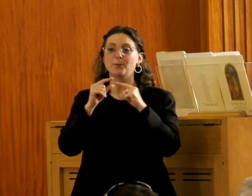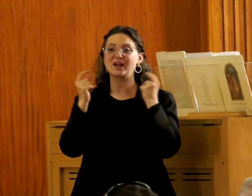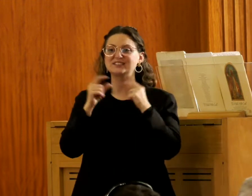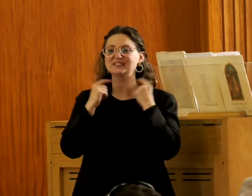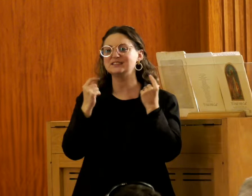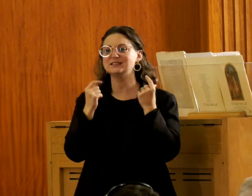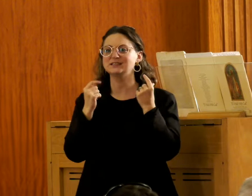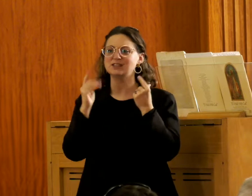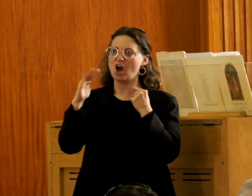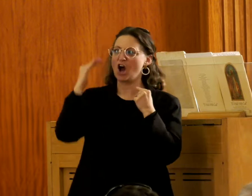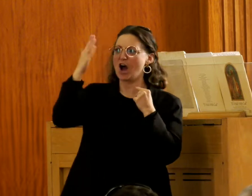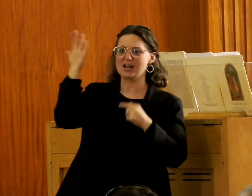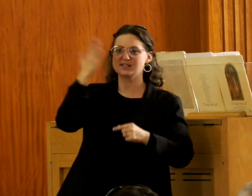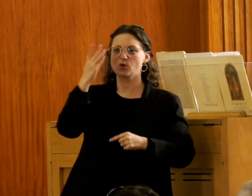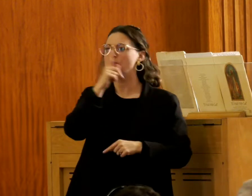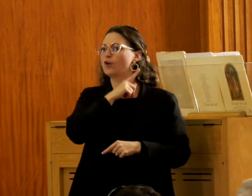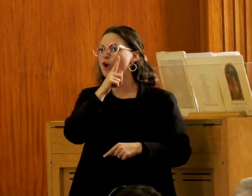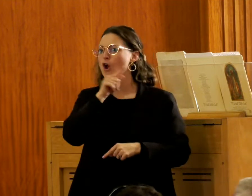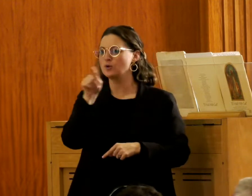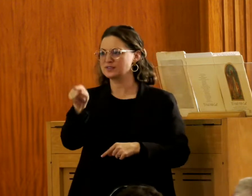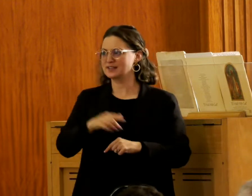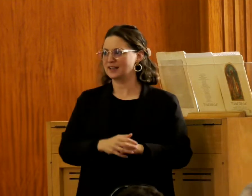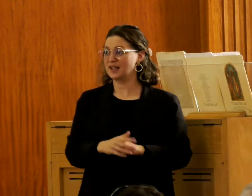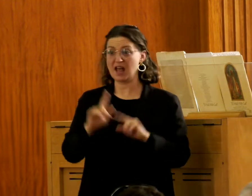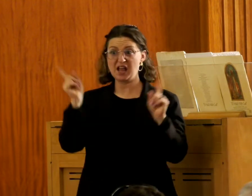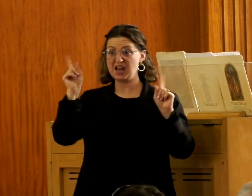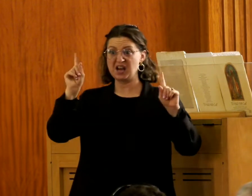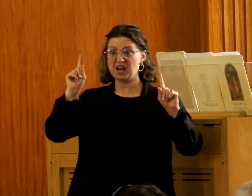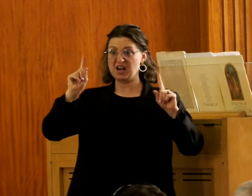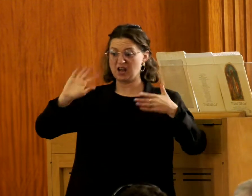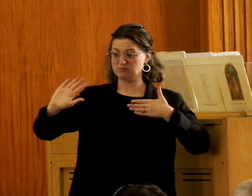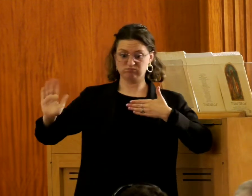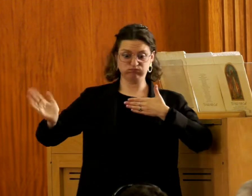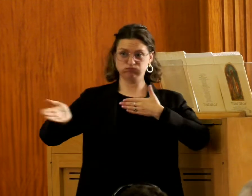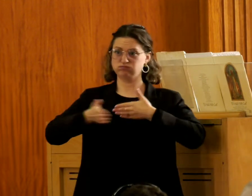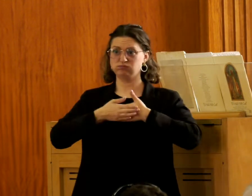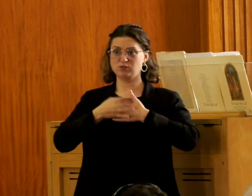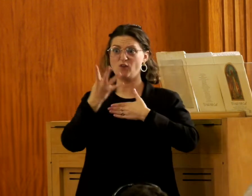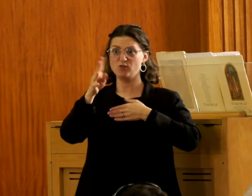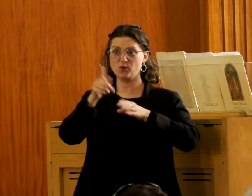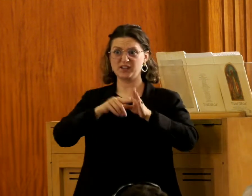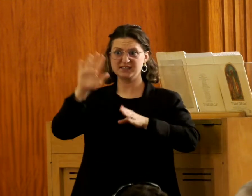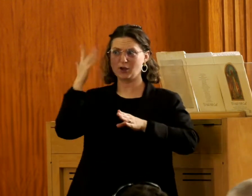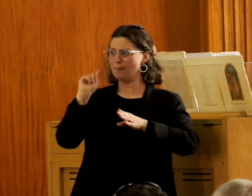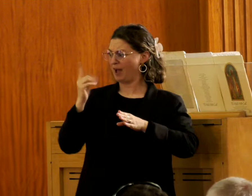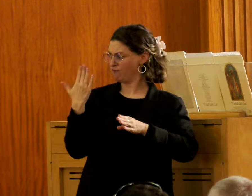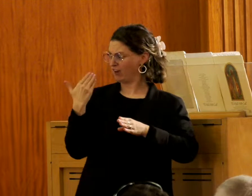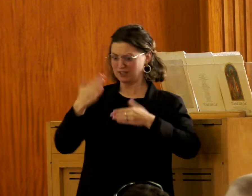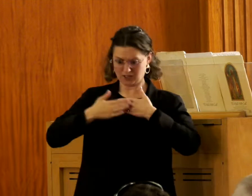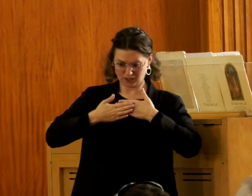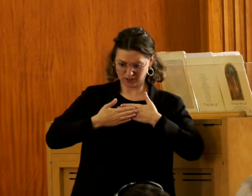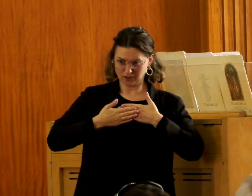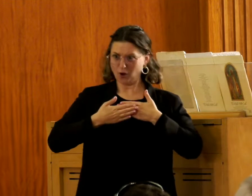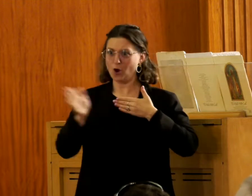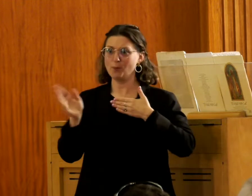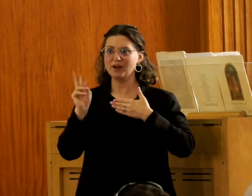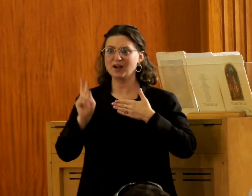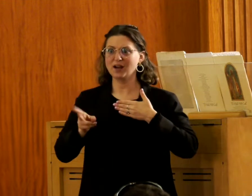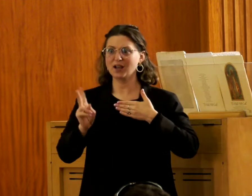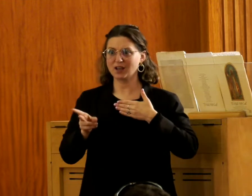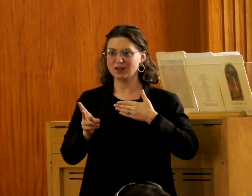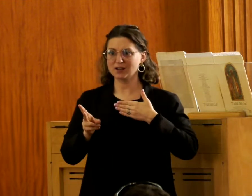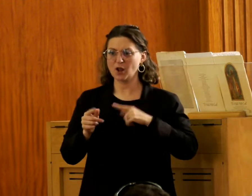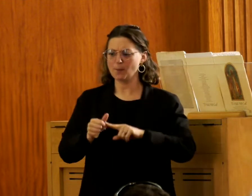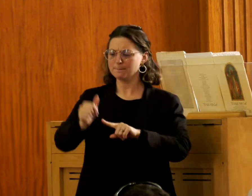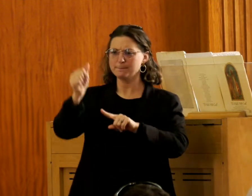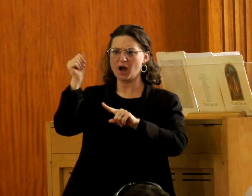School, or High School. Interestingly enough, it's been closed for about 40 years, but it's reopened again, just